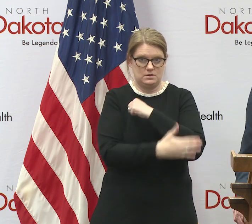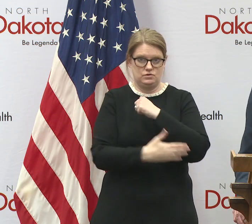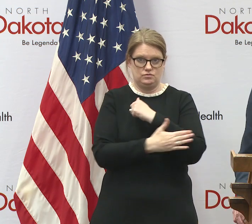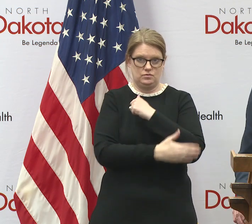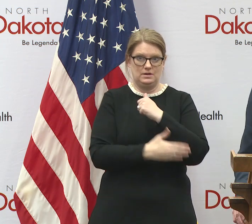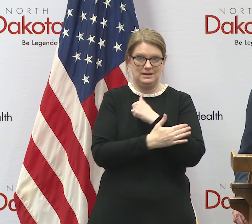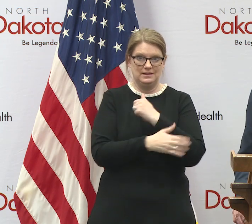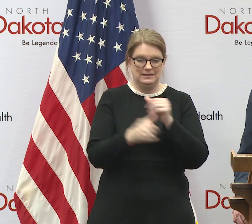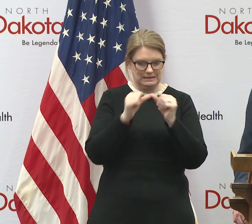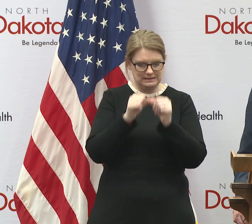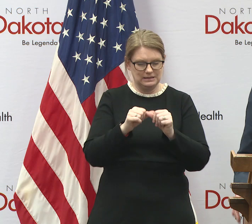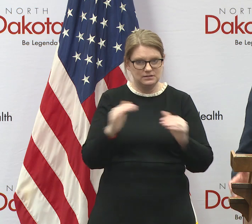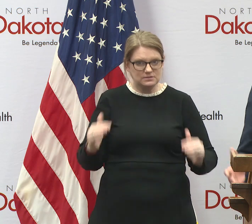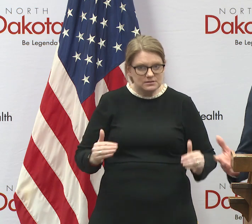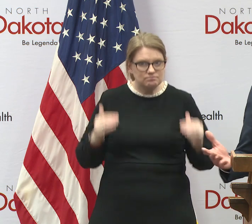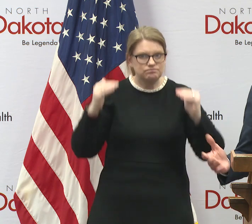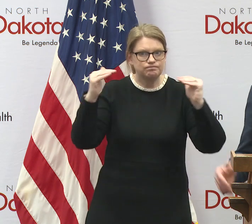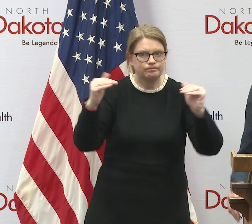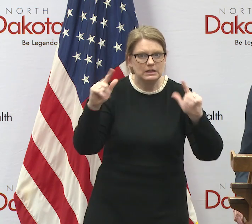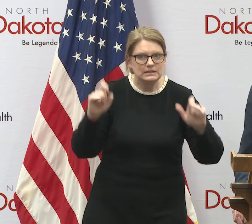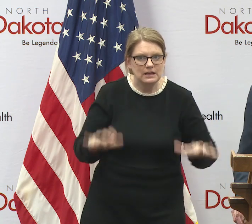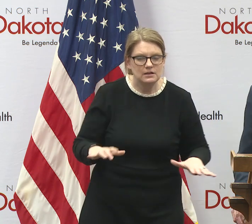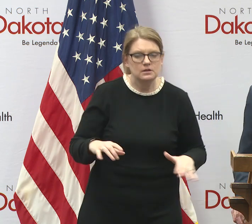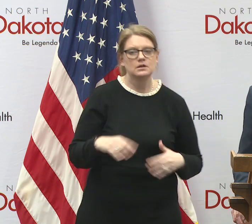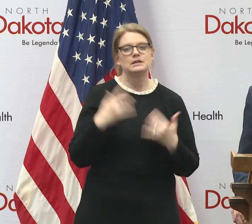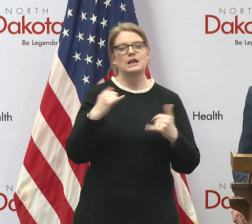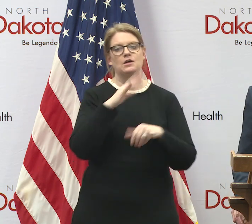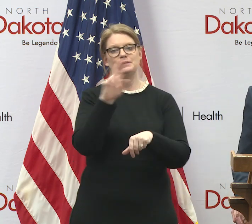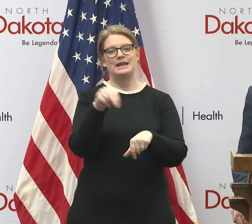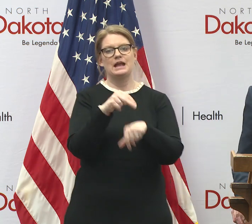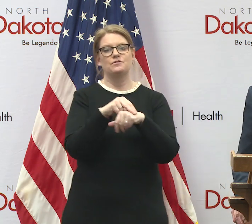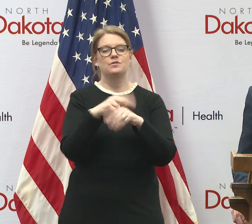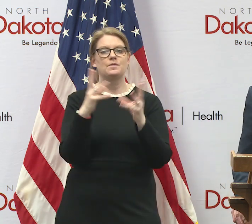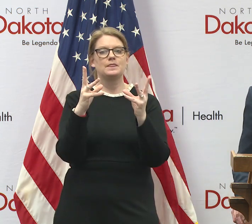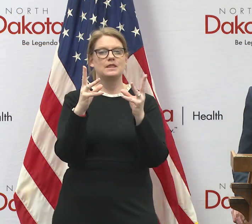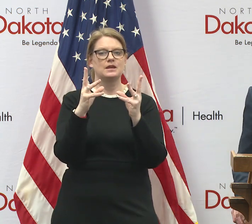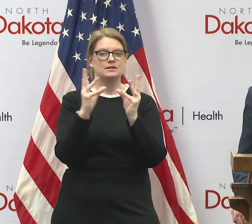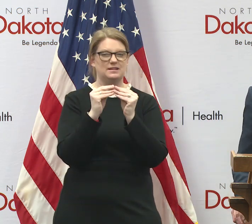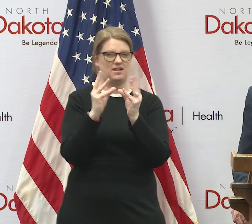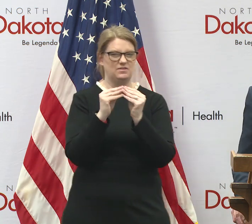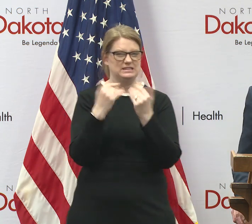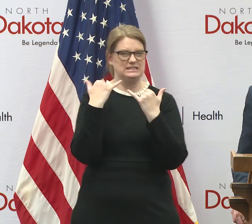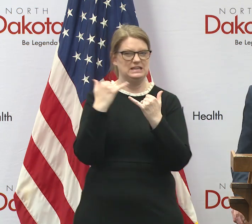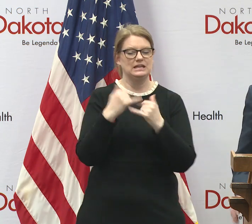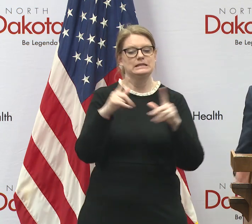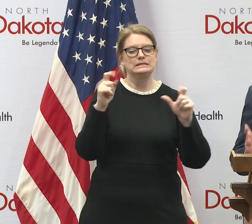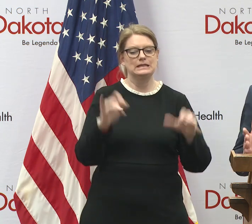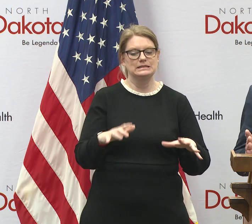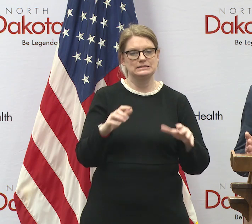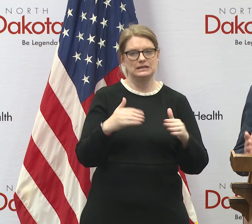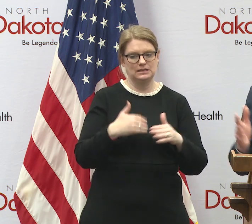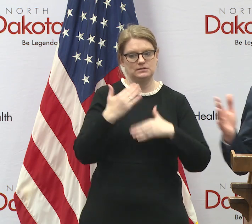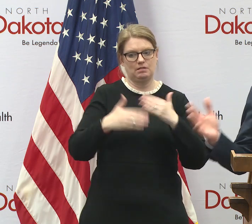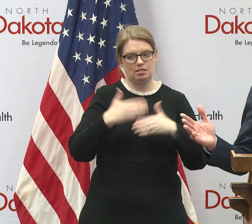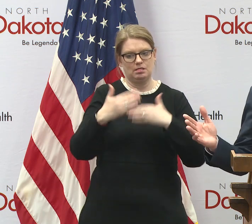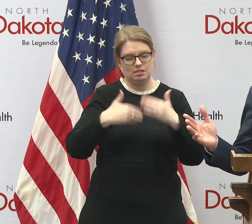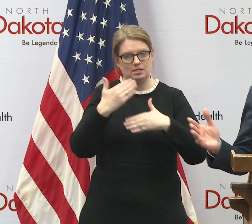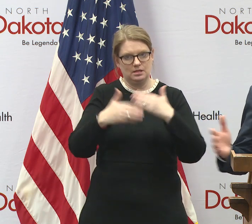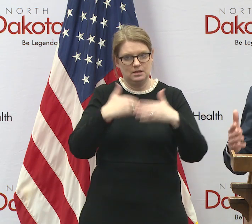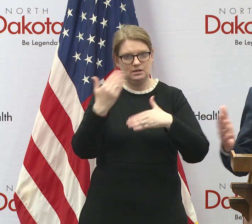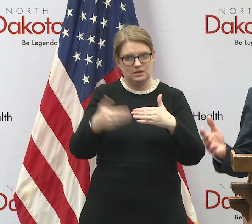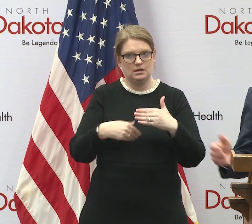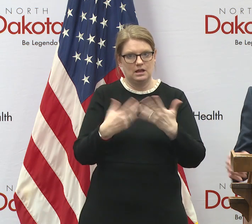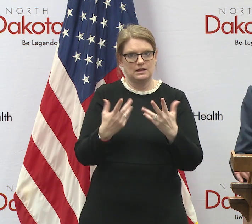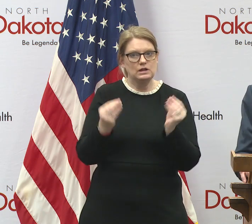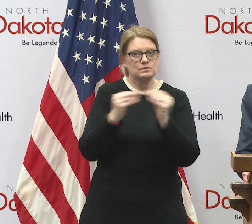to move that up, the testing up. There's, as you've heard nationally and from press conference earlier today, testing capacity is ramping up and